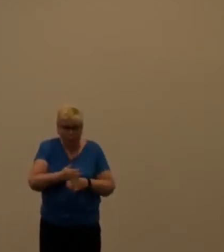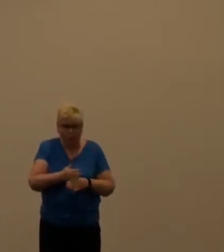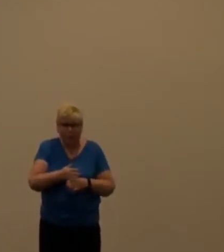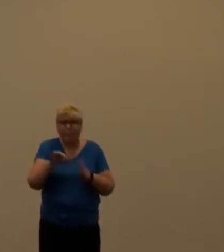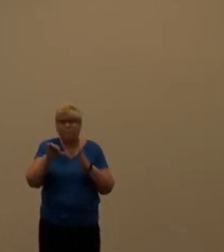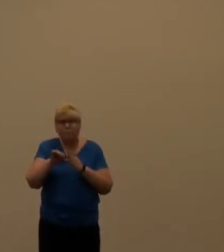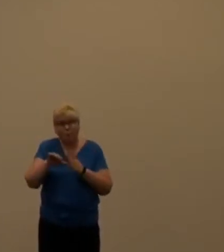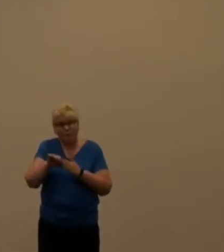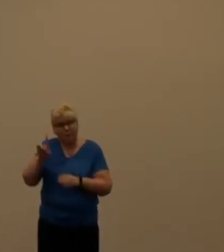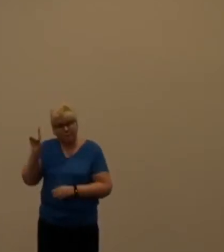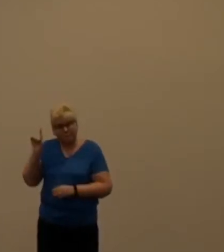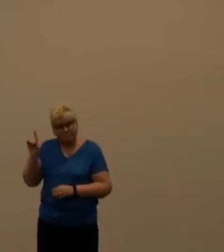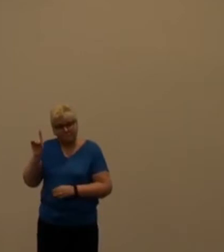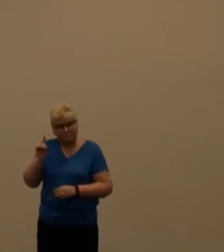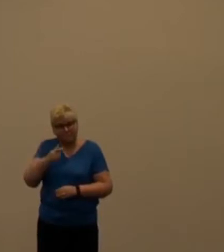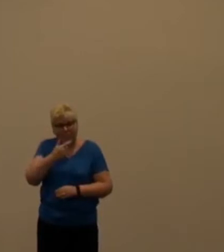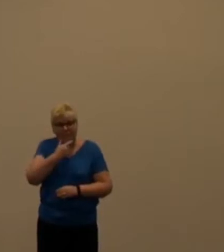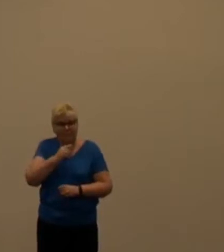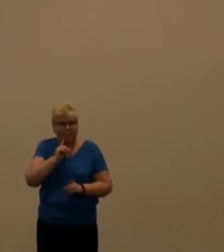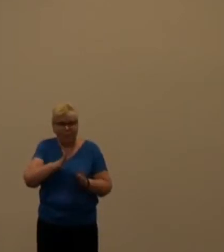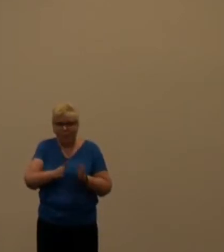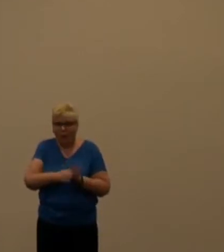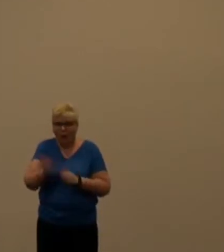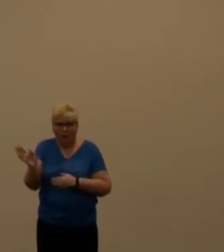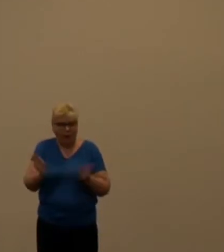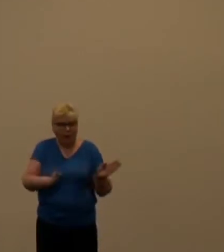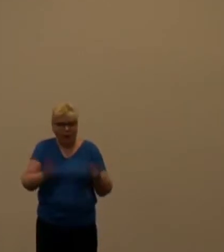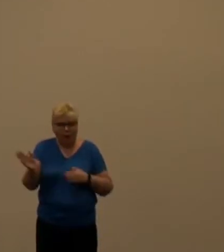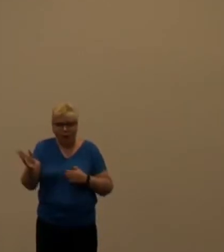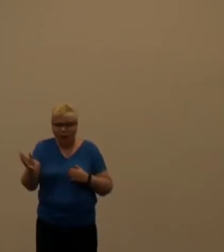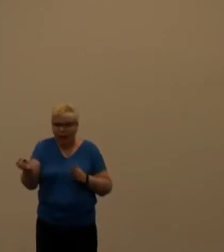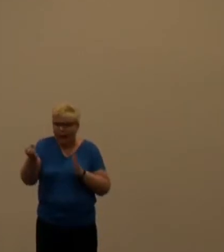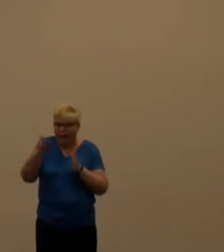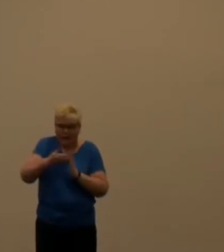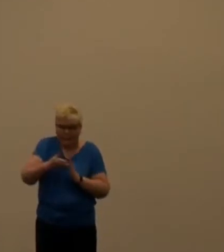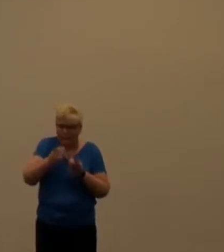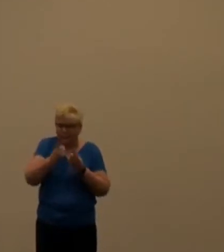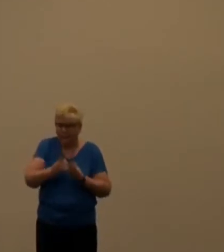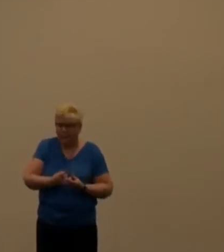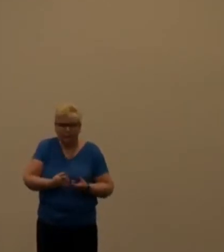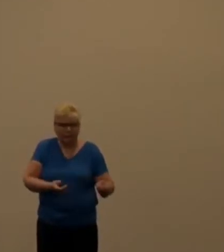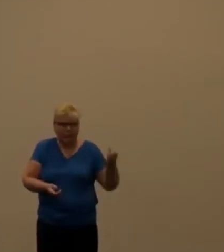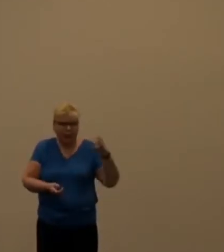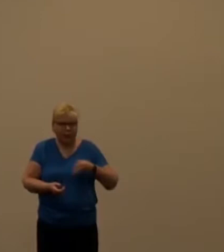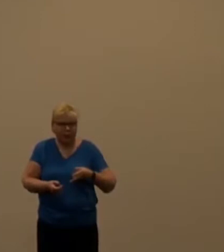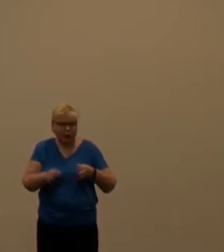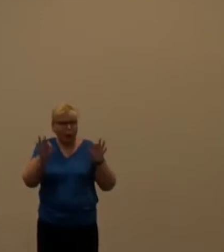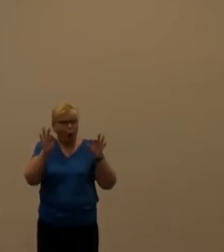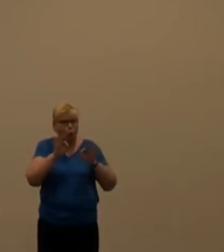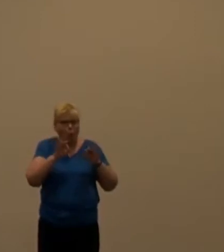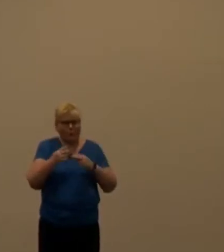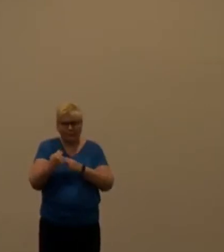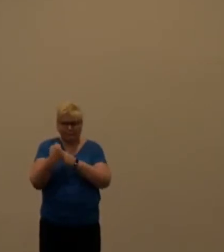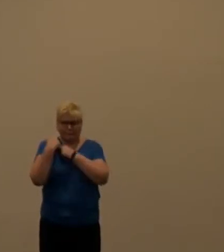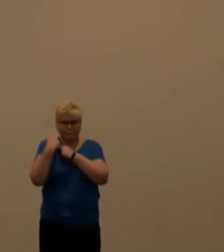here was people were going different directions, people were adding things to the project, no one was taking charge, and